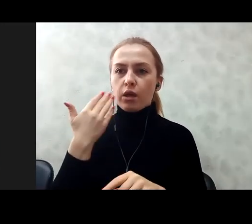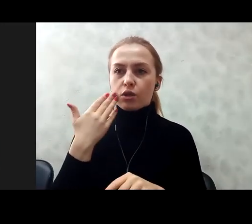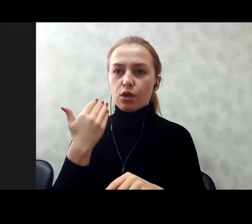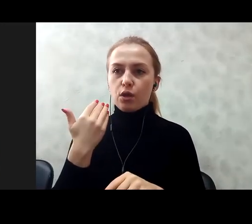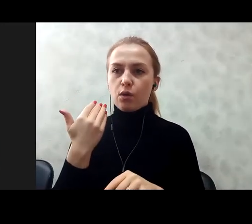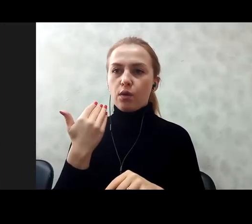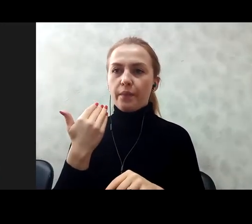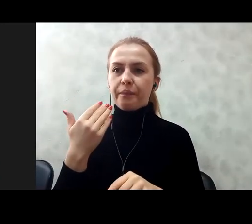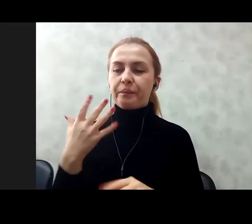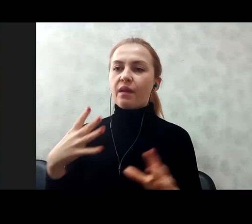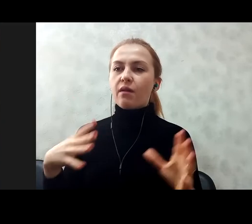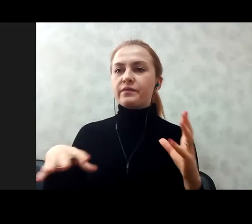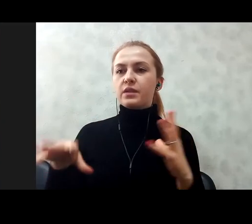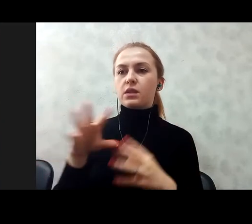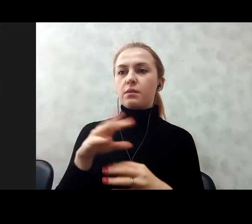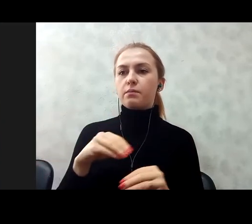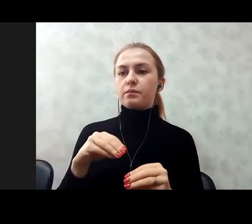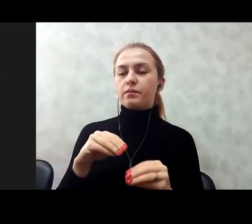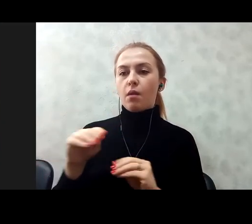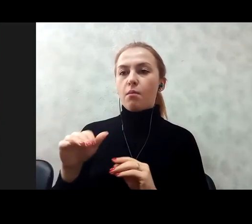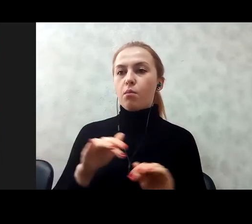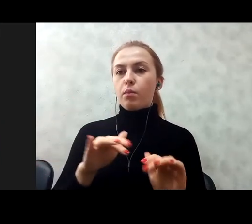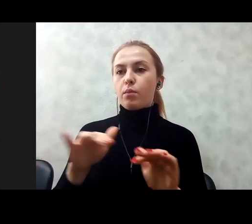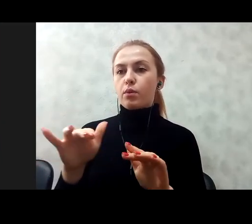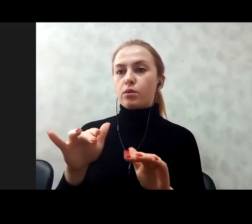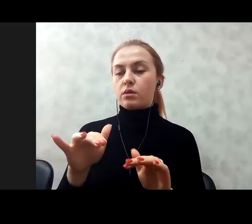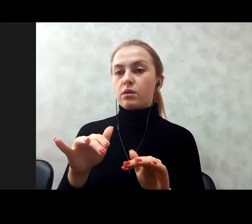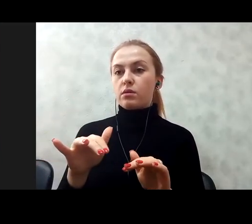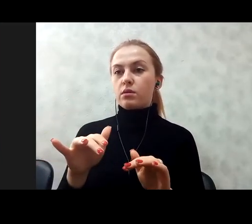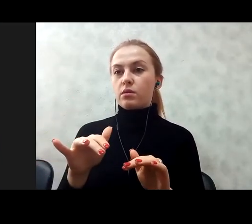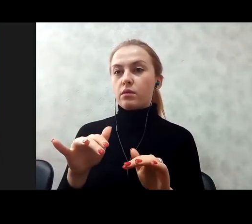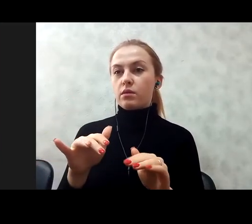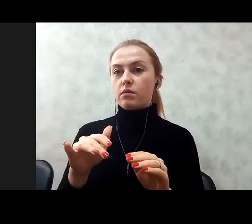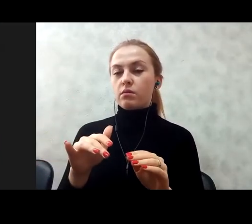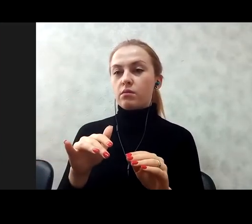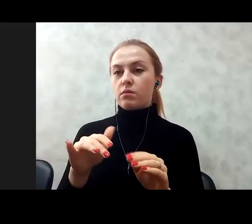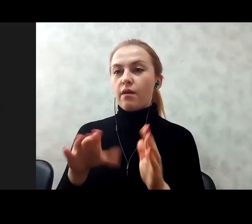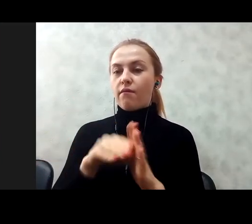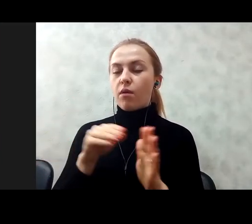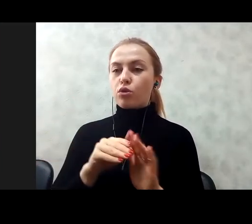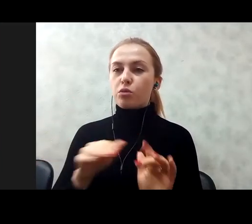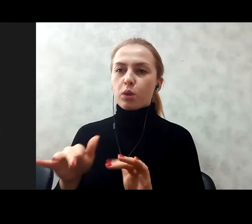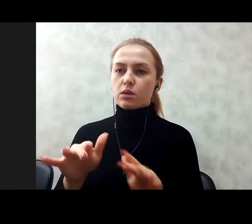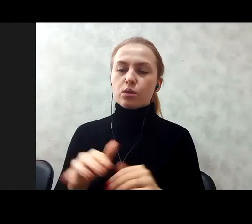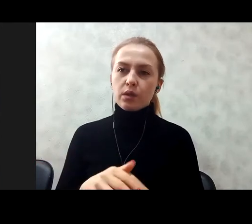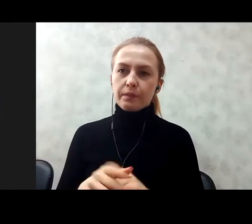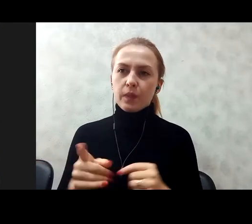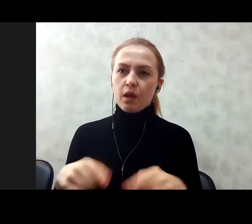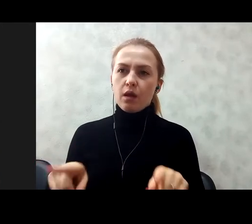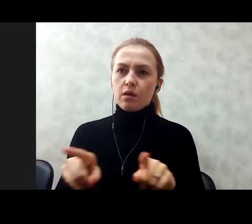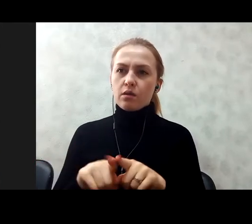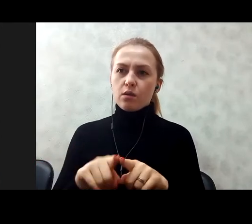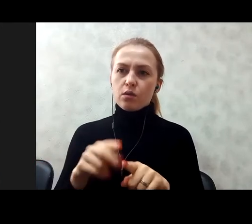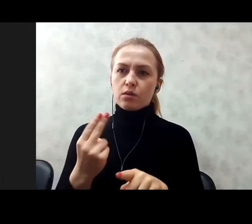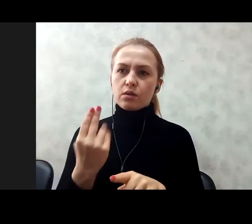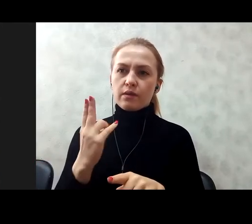those problems on the day of the elections and on the voting day and the day after when